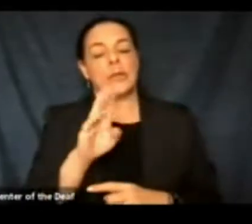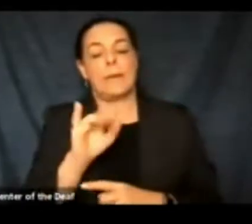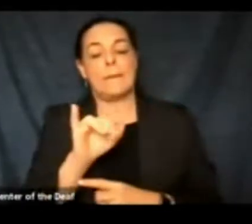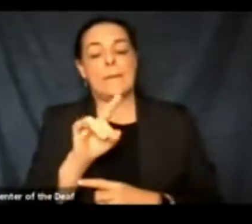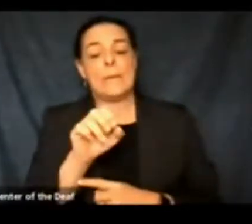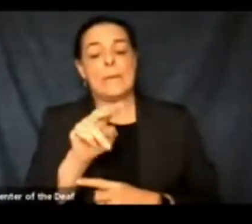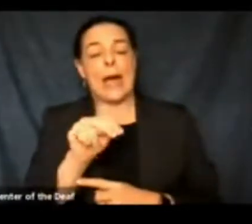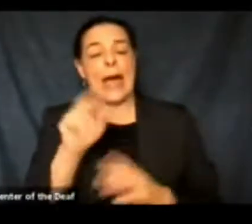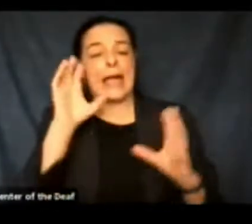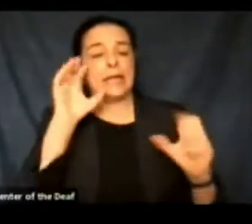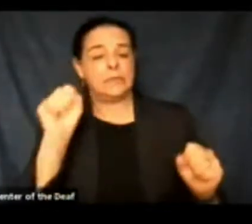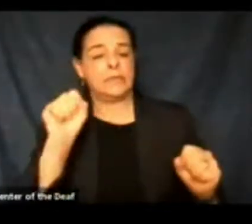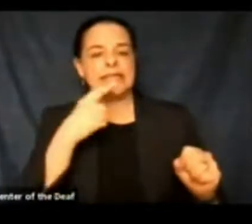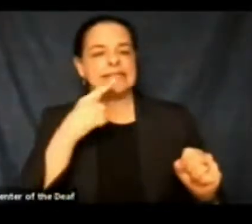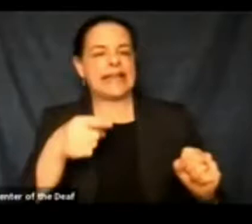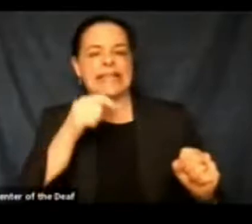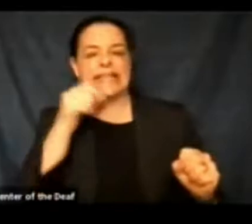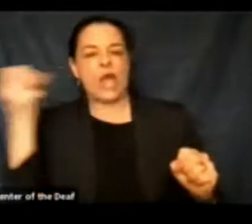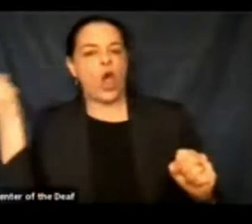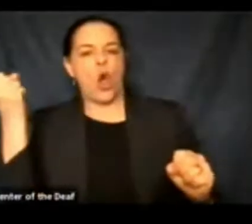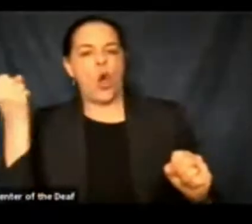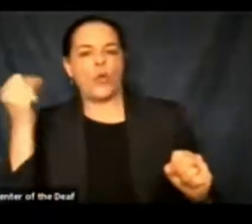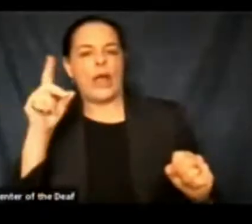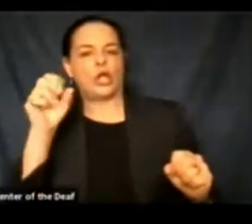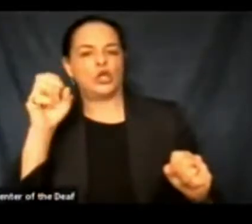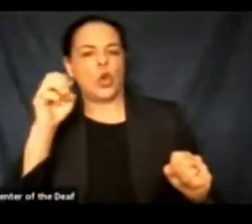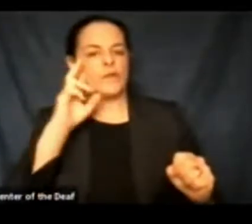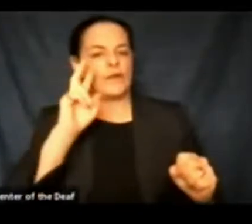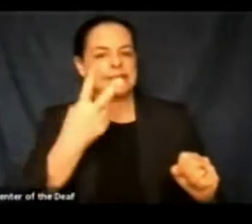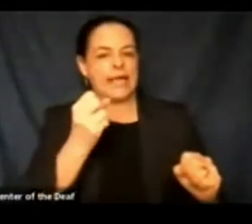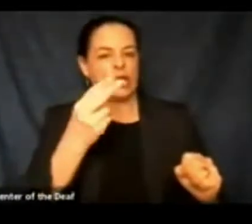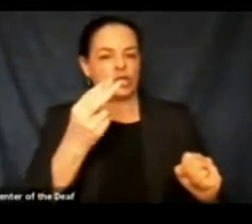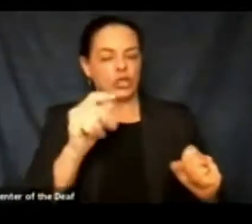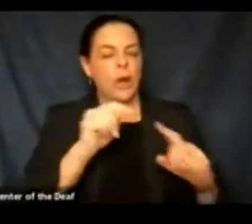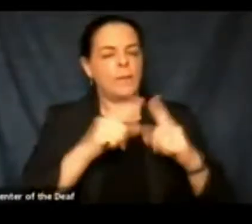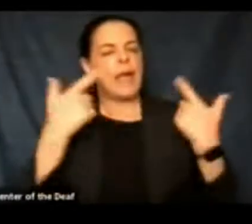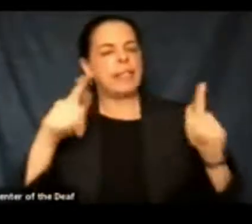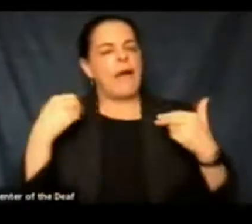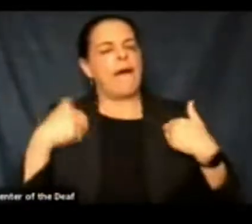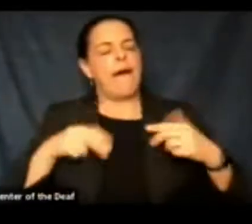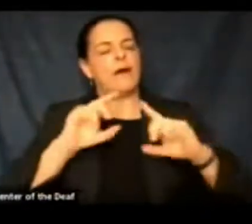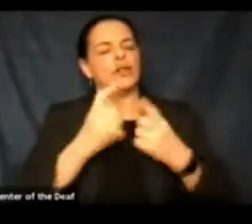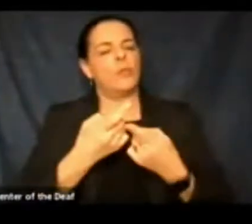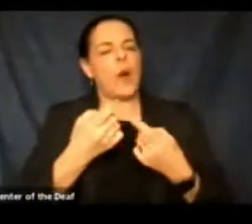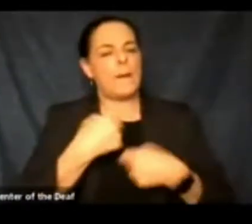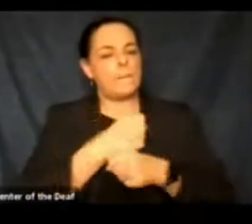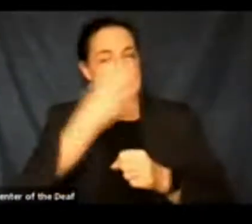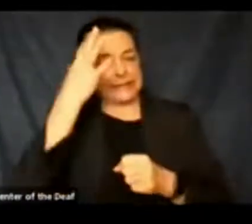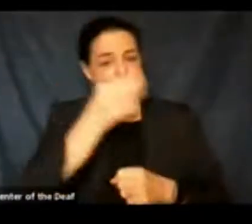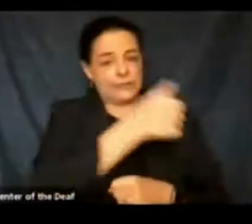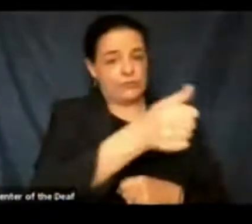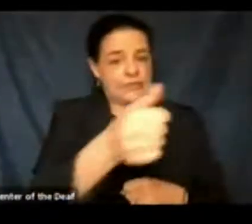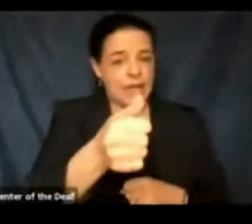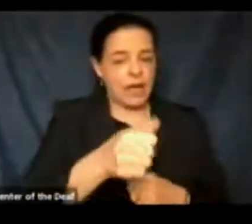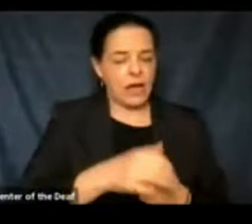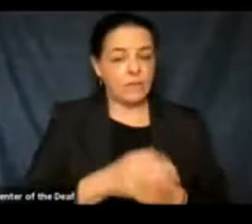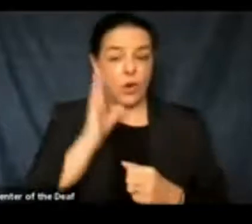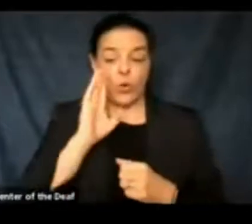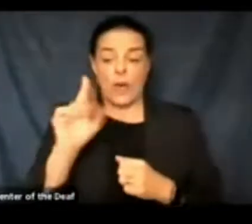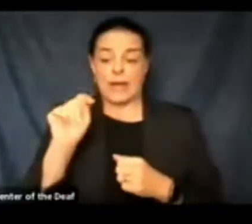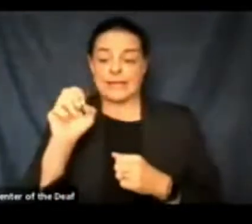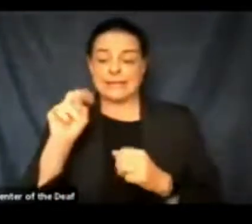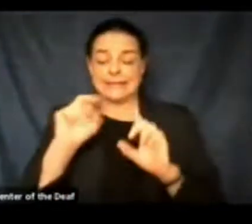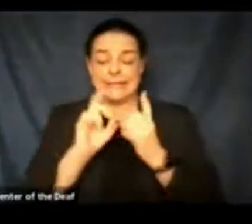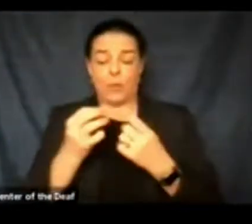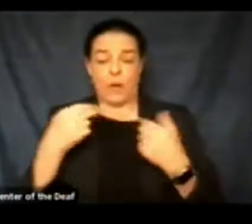holding back doses for second shots, but it is allowing health departments to make that decision for themselves. Will the Tennessee